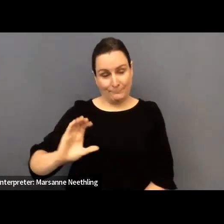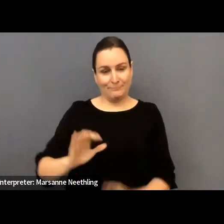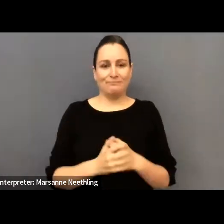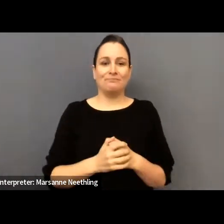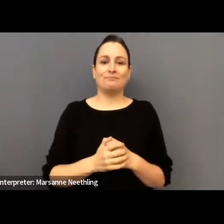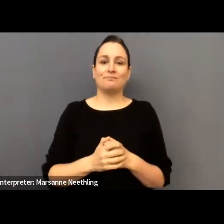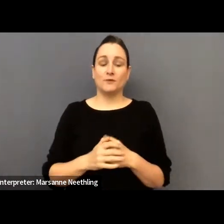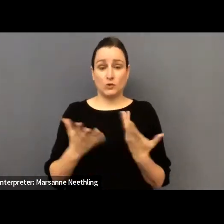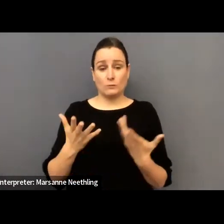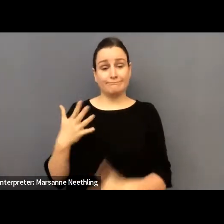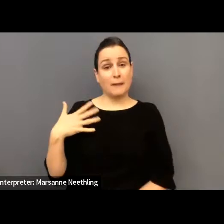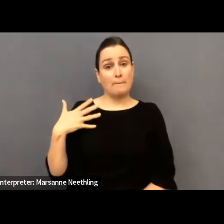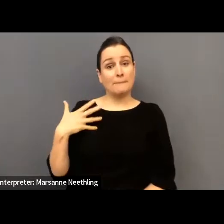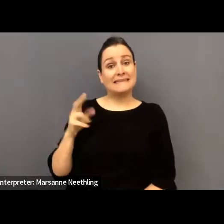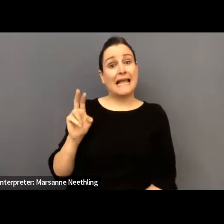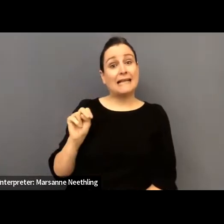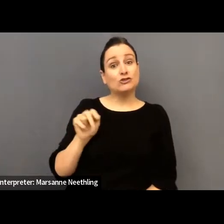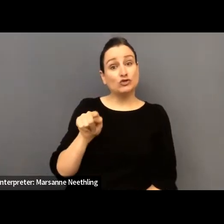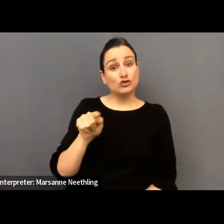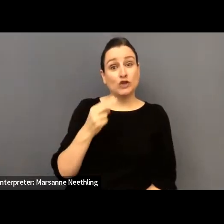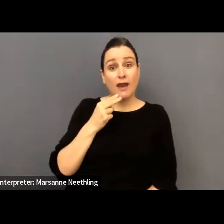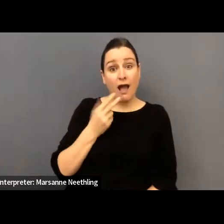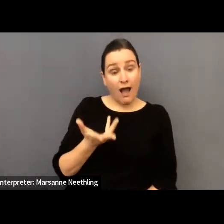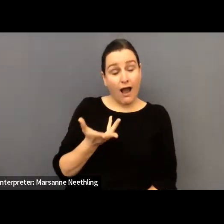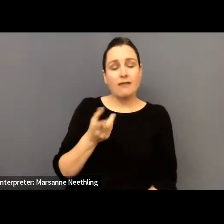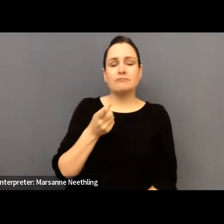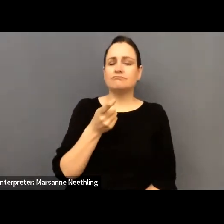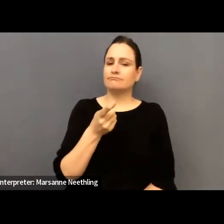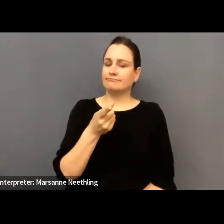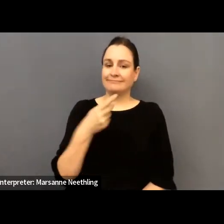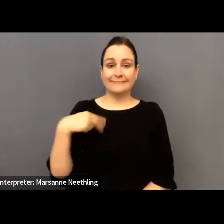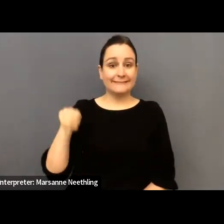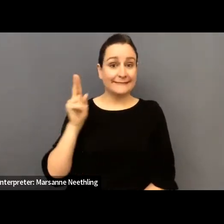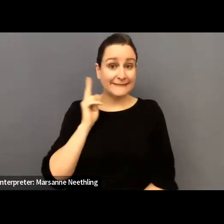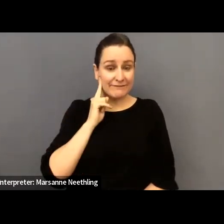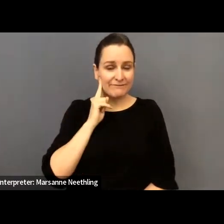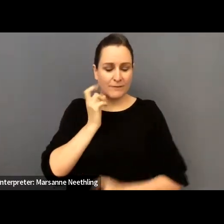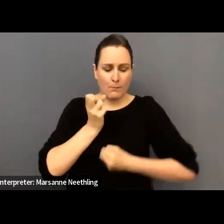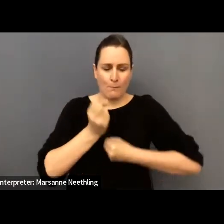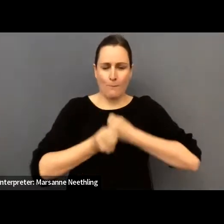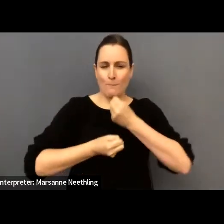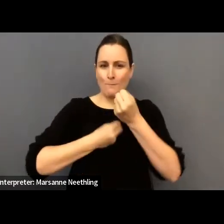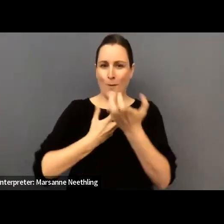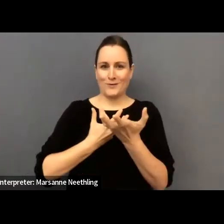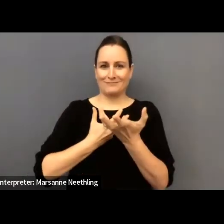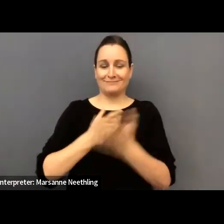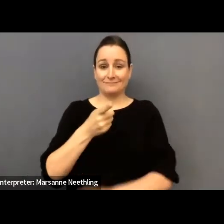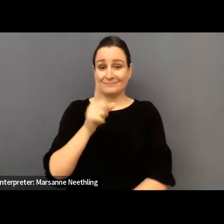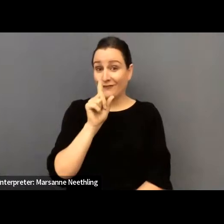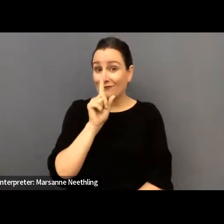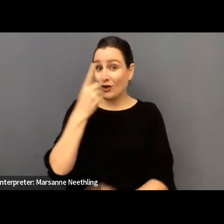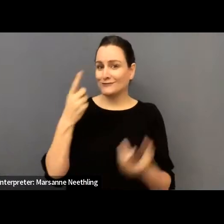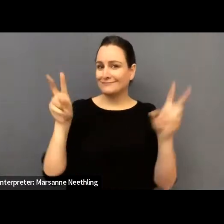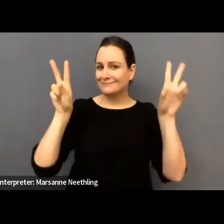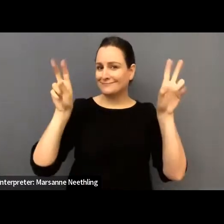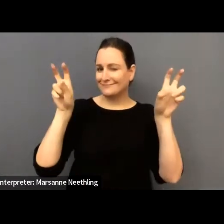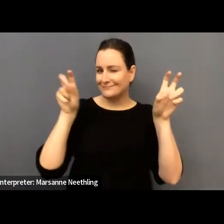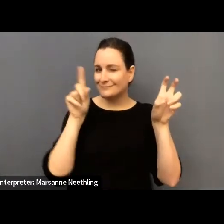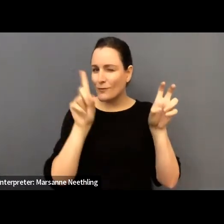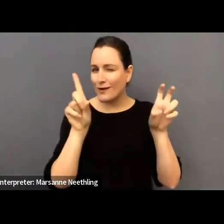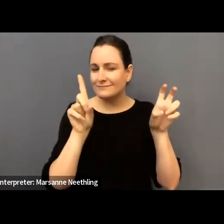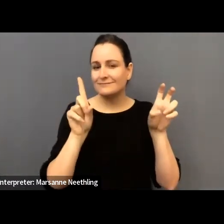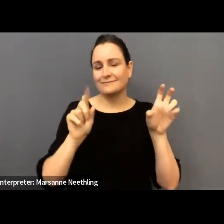Njana is a deaf poet, and her first poem was titled